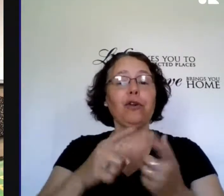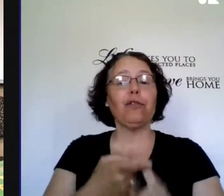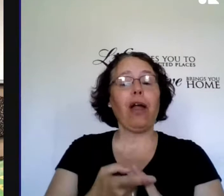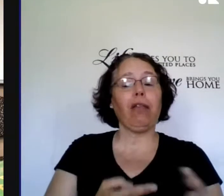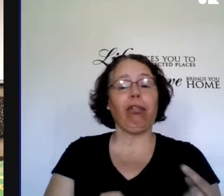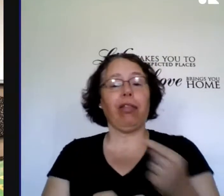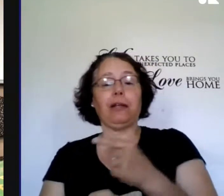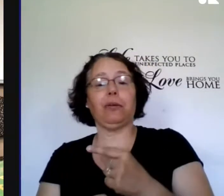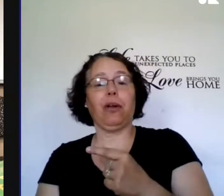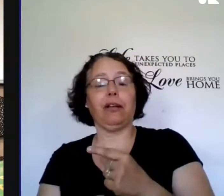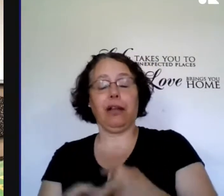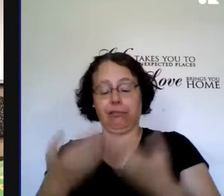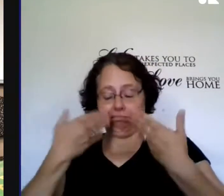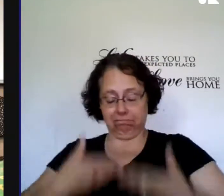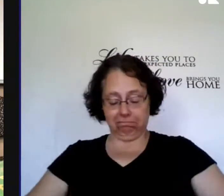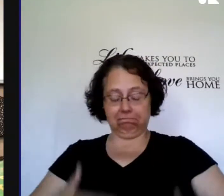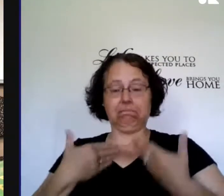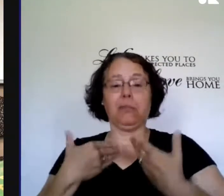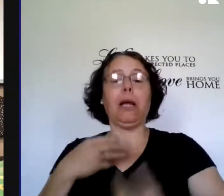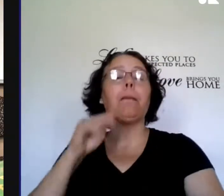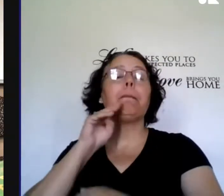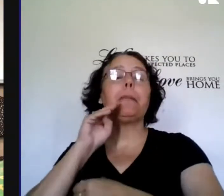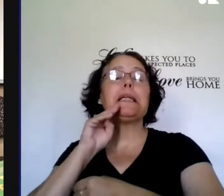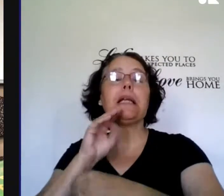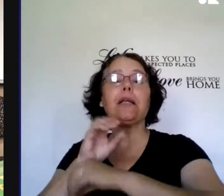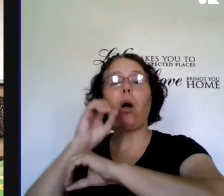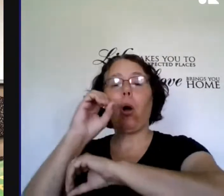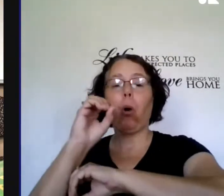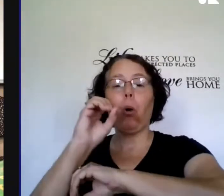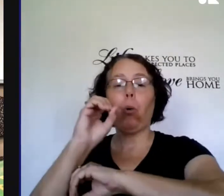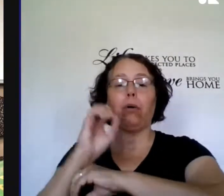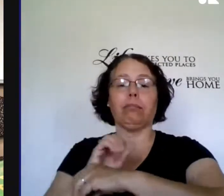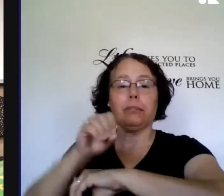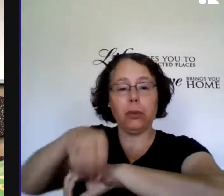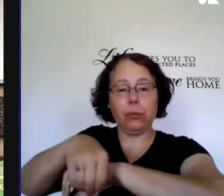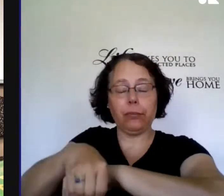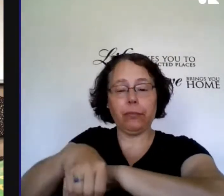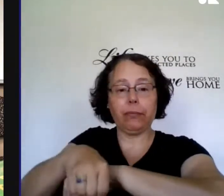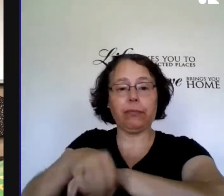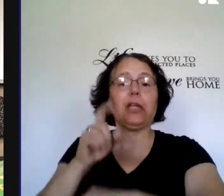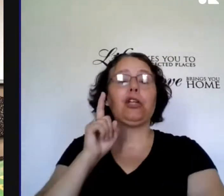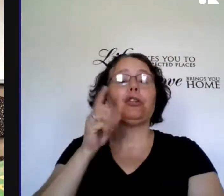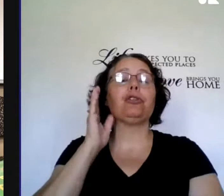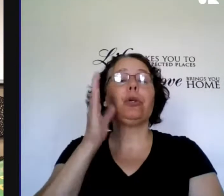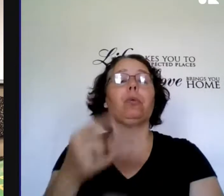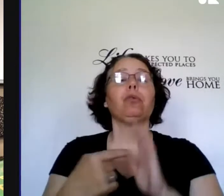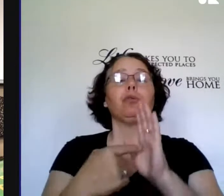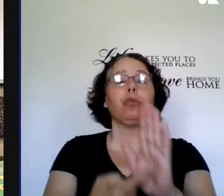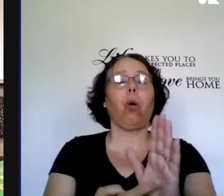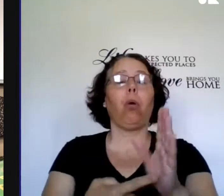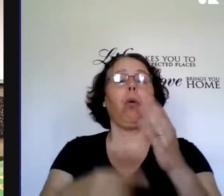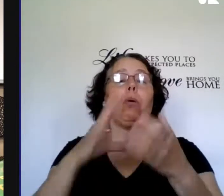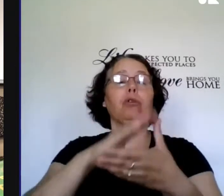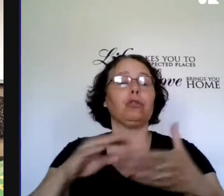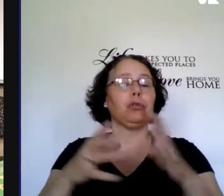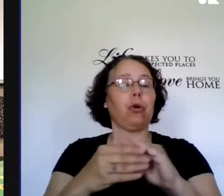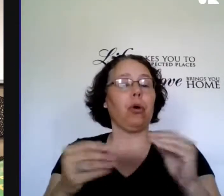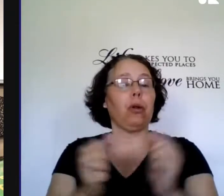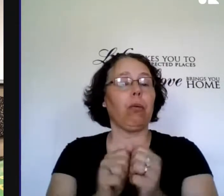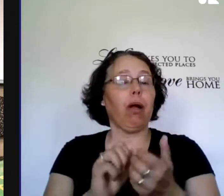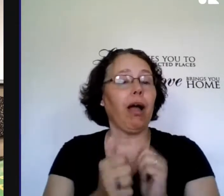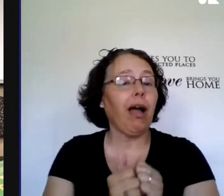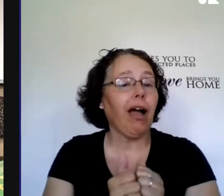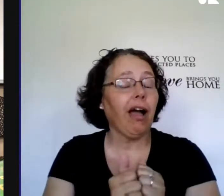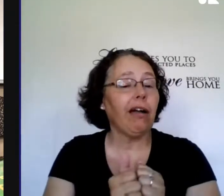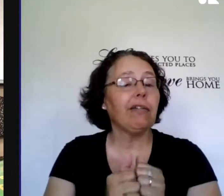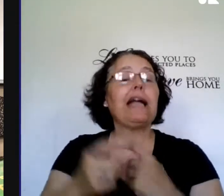Mrs. O, and she is here to show you this story time in sign language. So you can watch the story